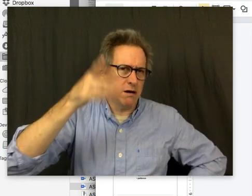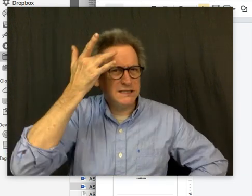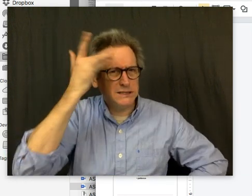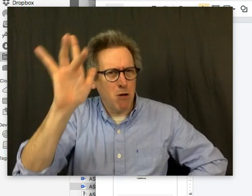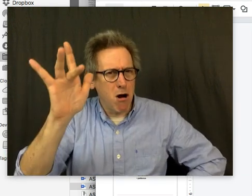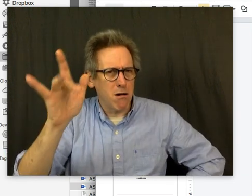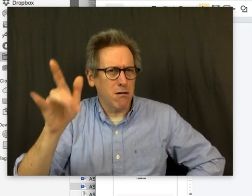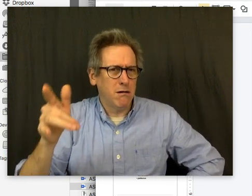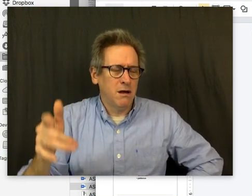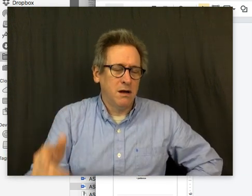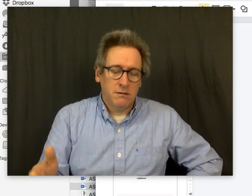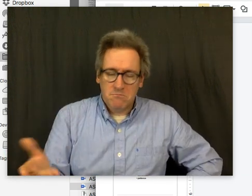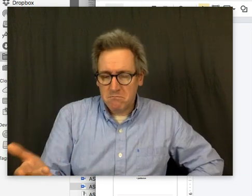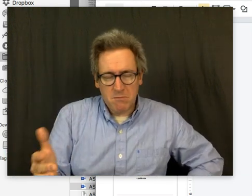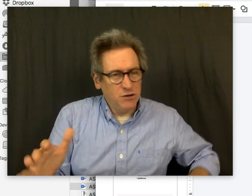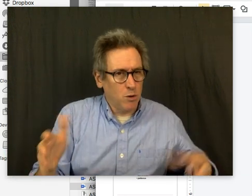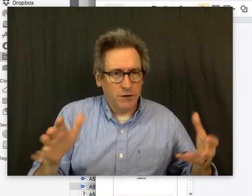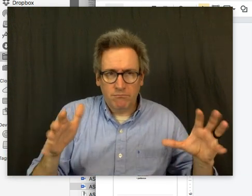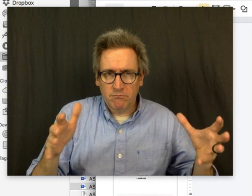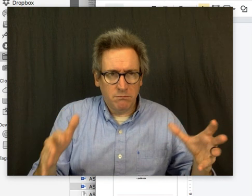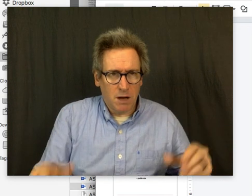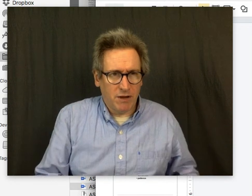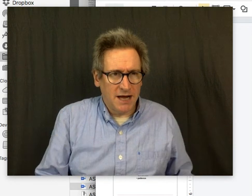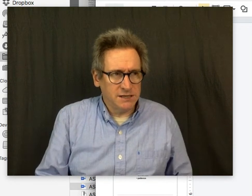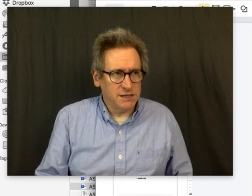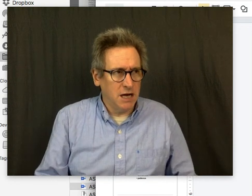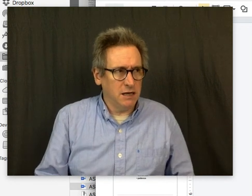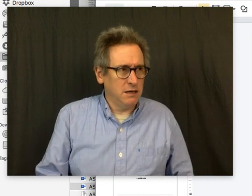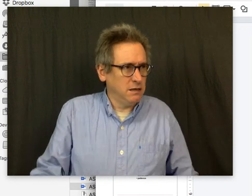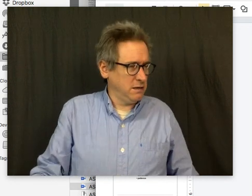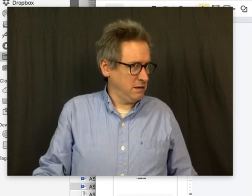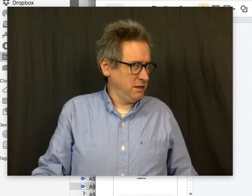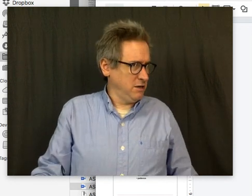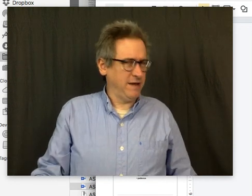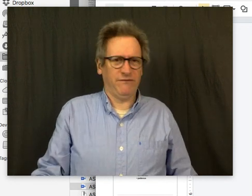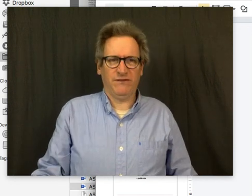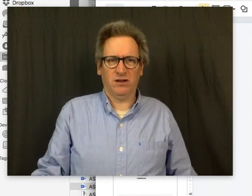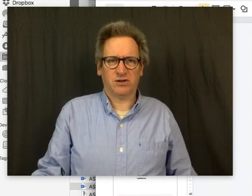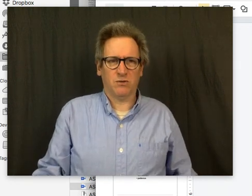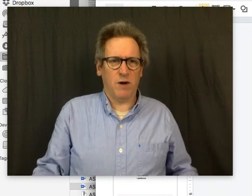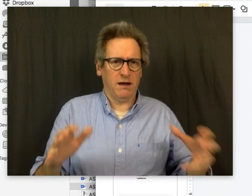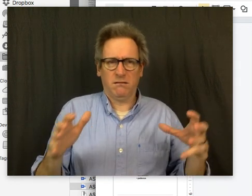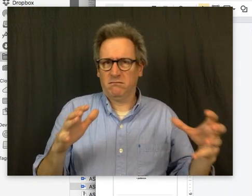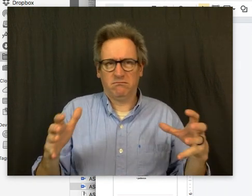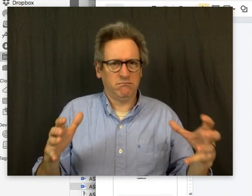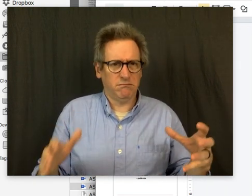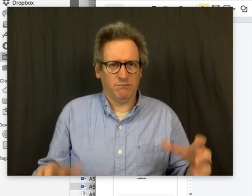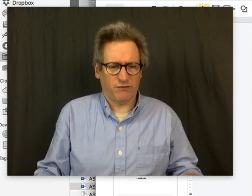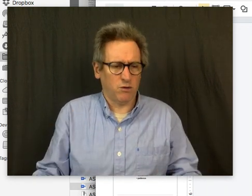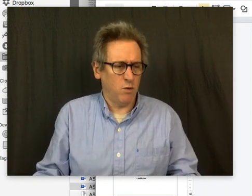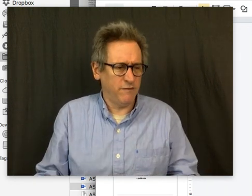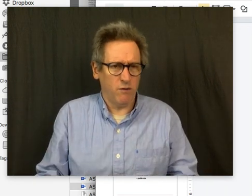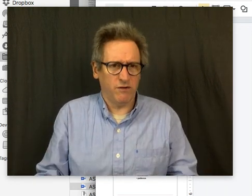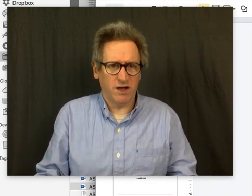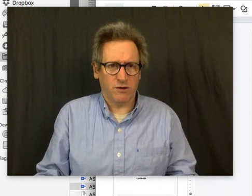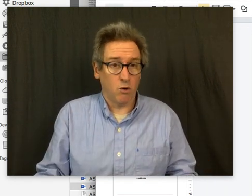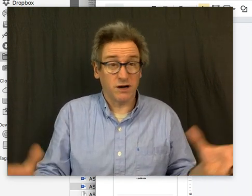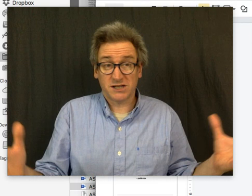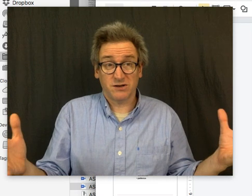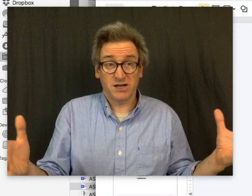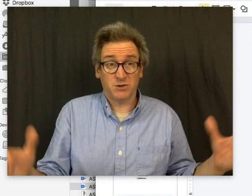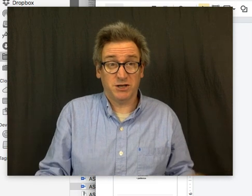smart, smart. Either one applies. You may feel a certain way, prefer one over the